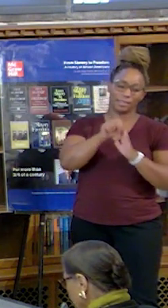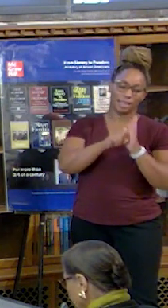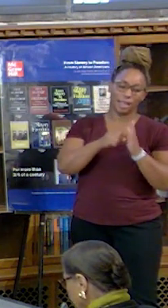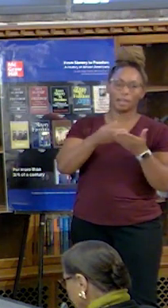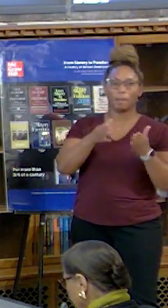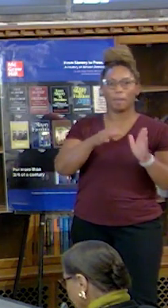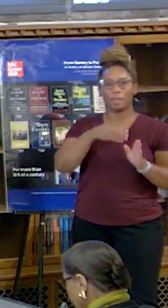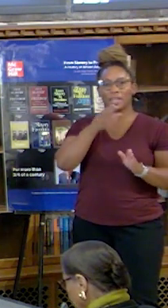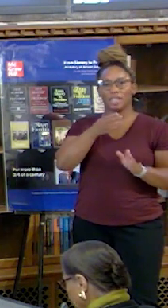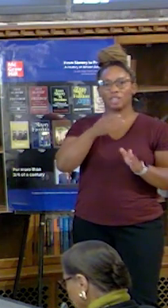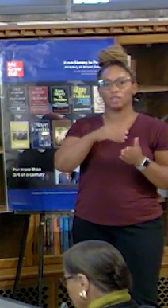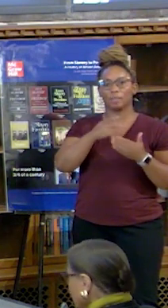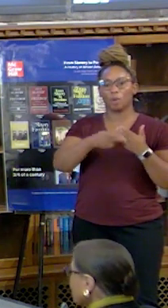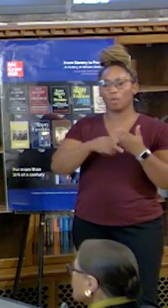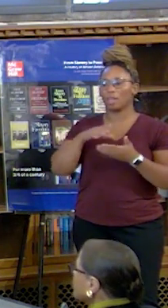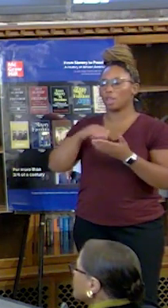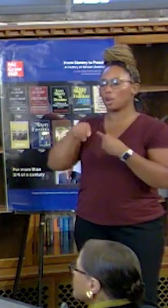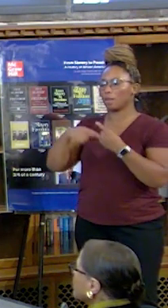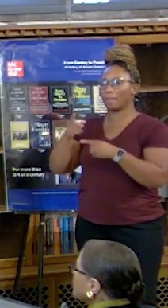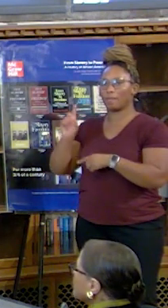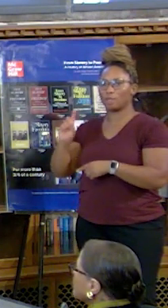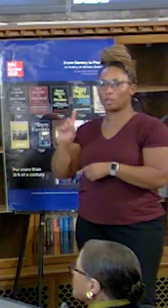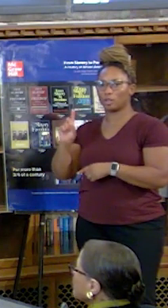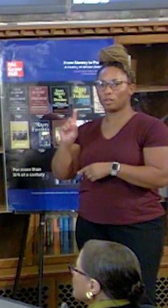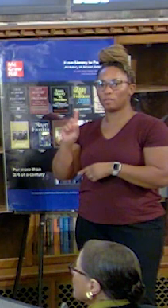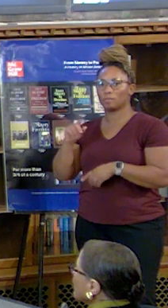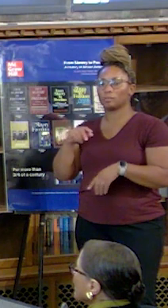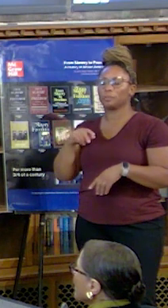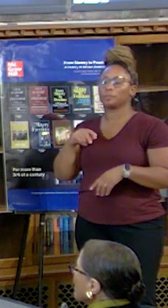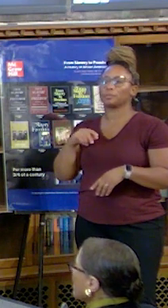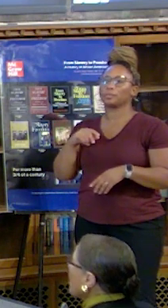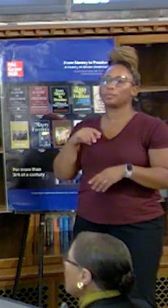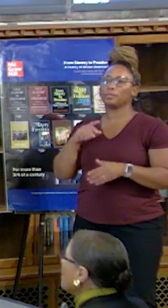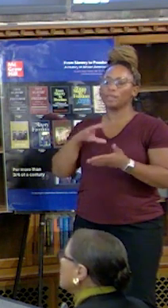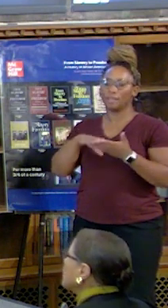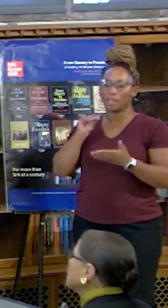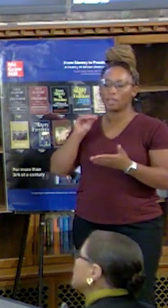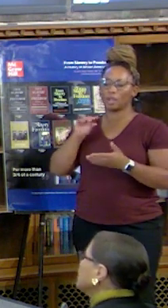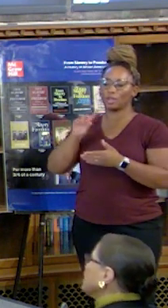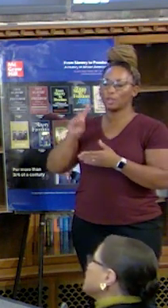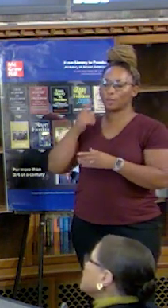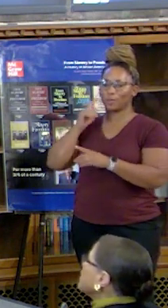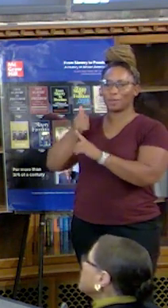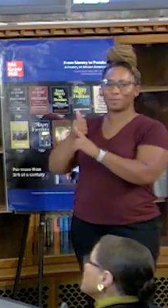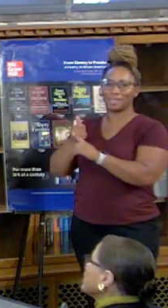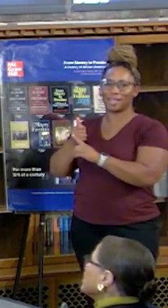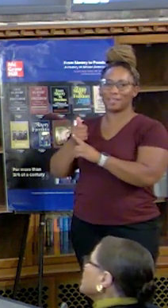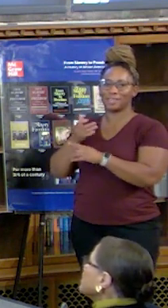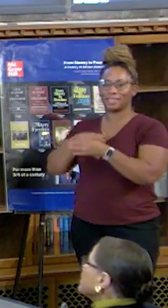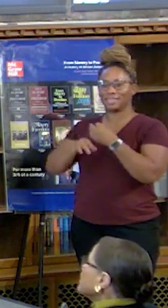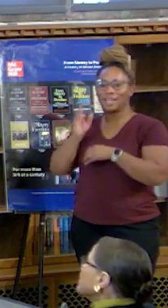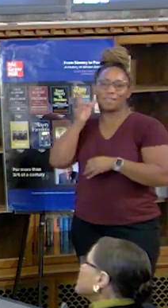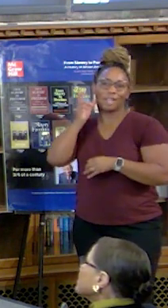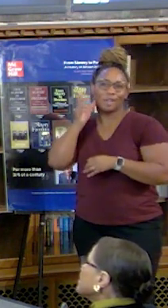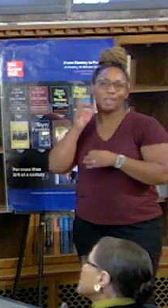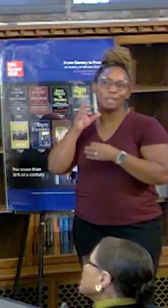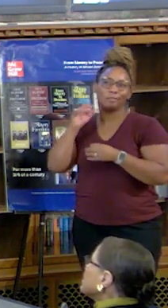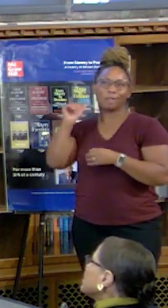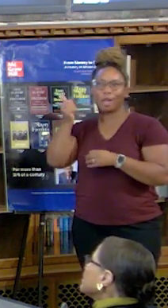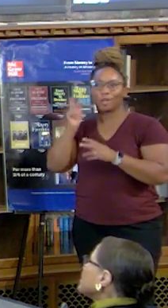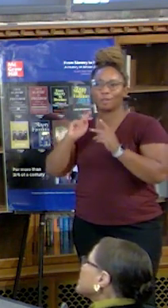students get to learn about and get to learn Dr for themselves as opposed to hear about